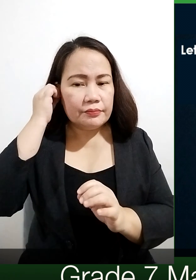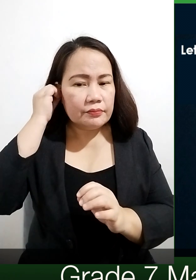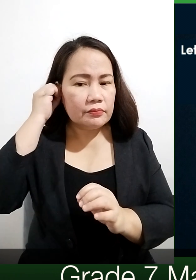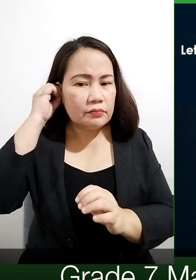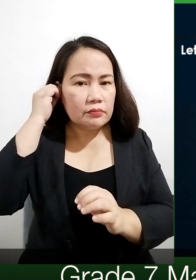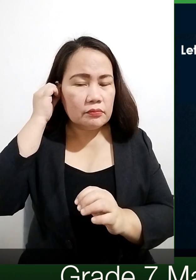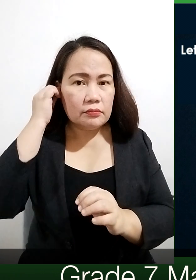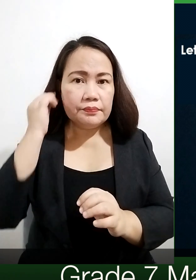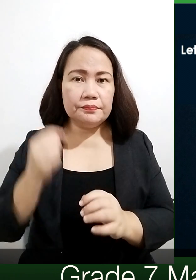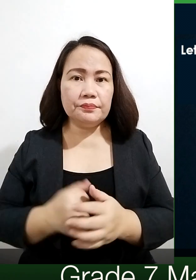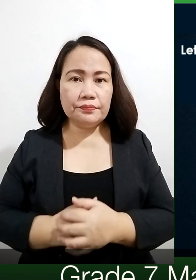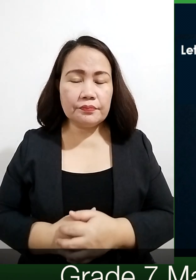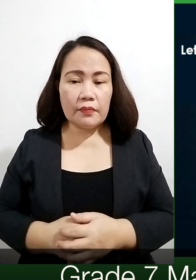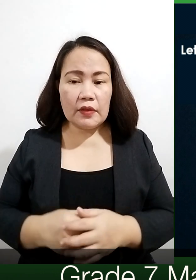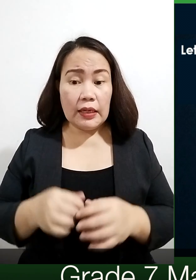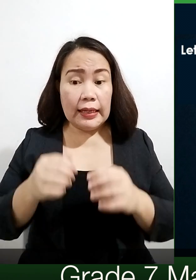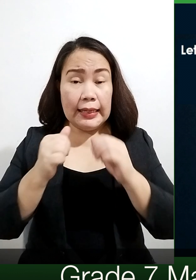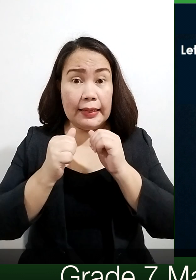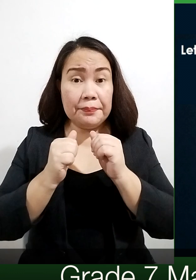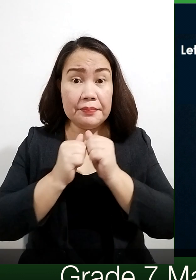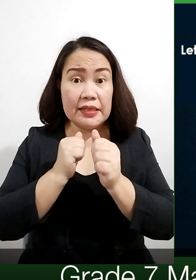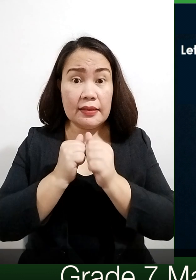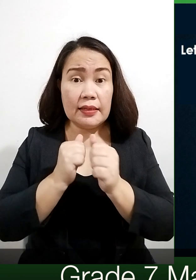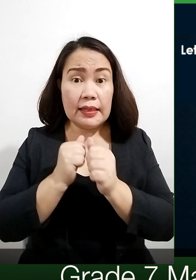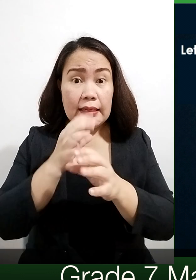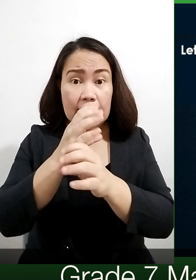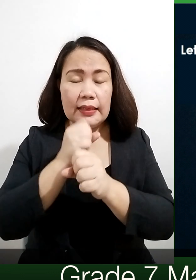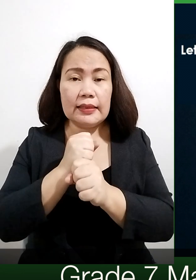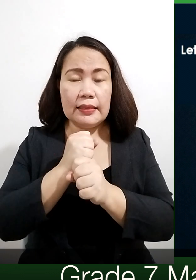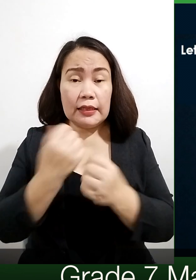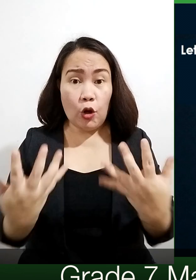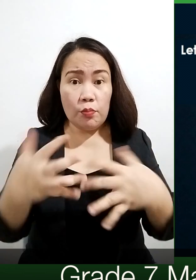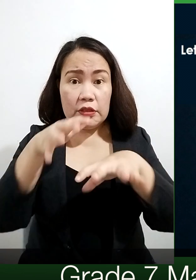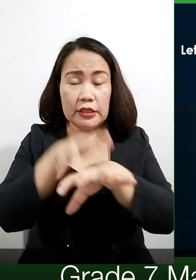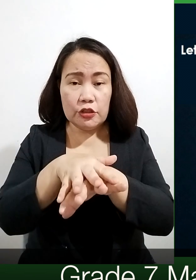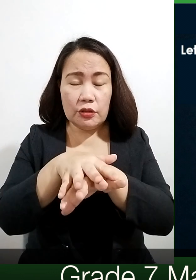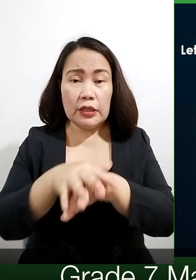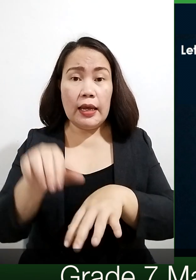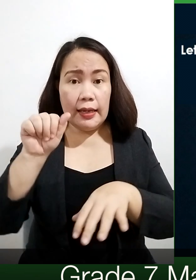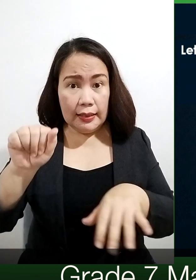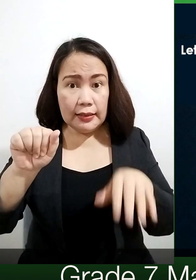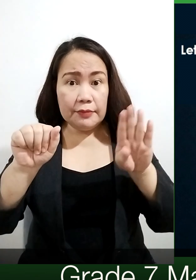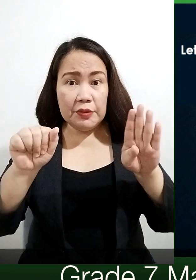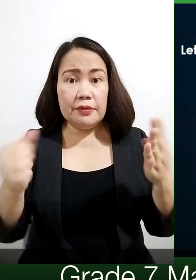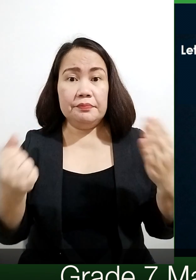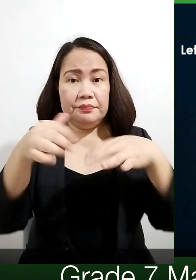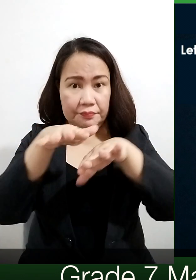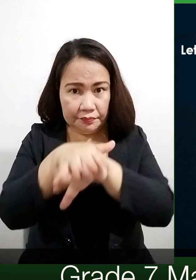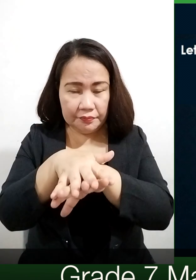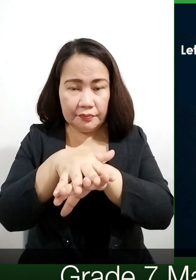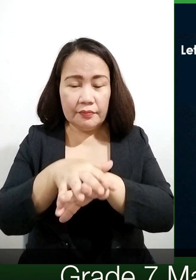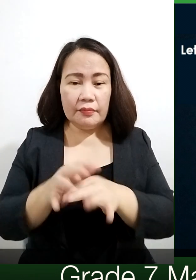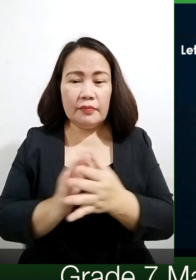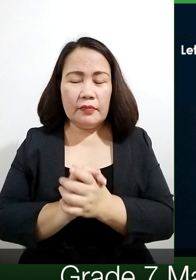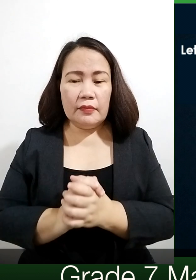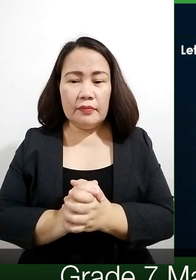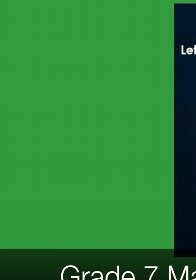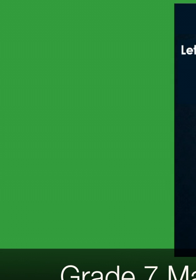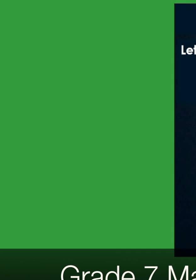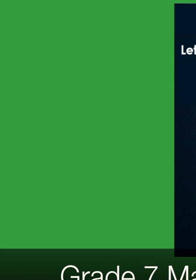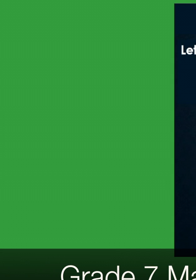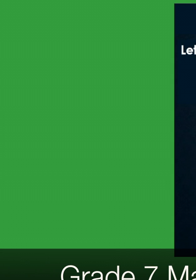dito. Okay, so let's have A union B. So, ibig sabihin, we will be getting the combination. We